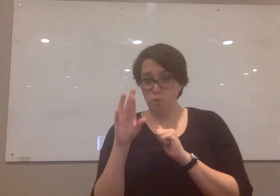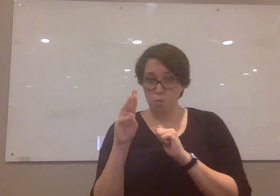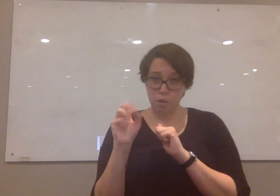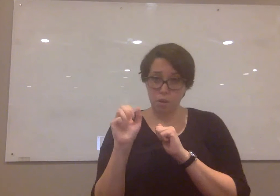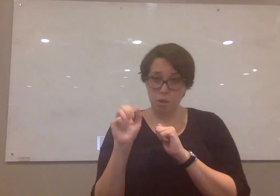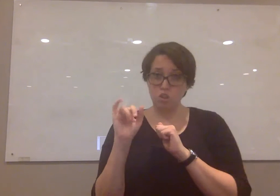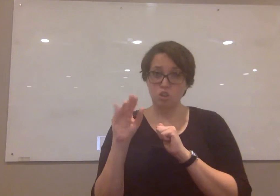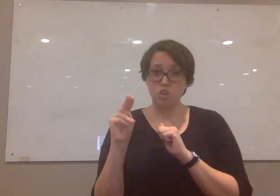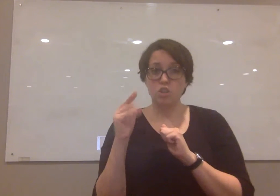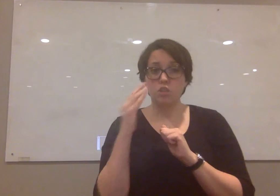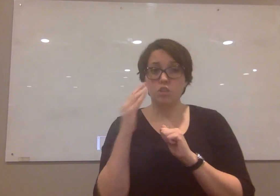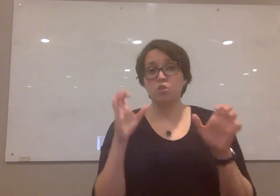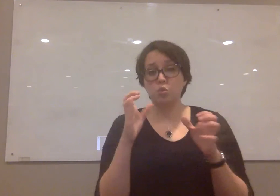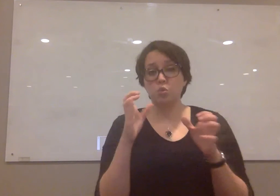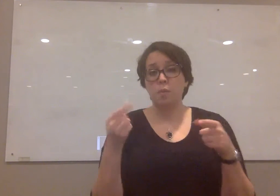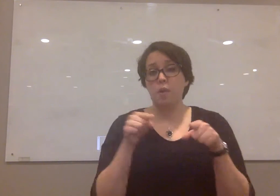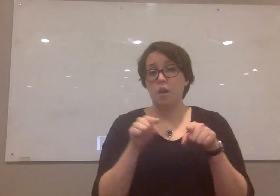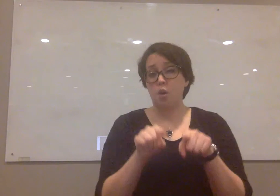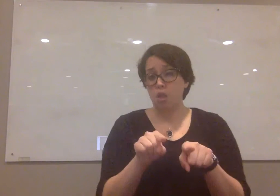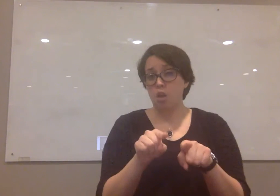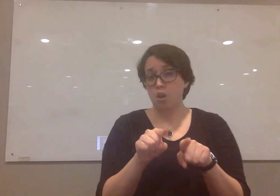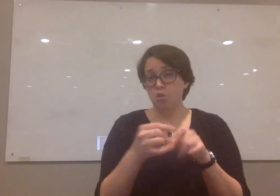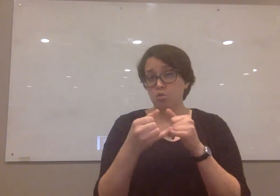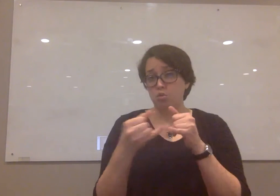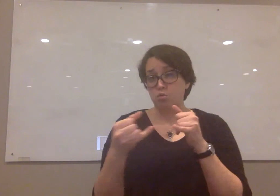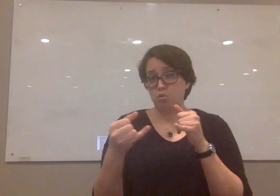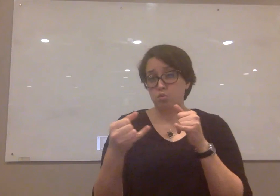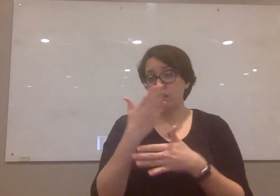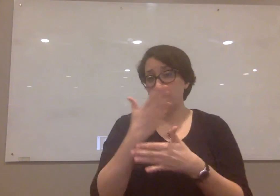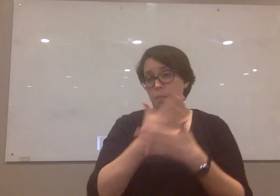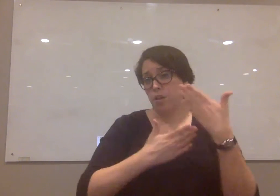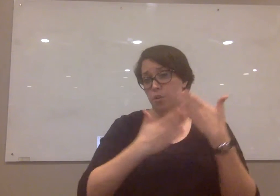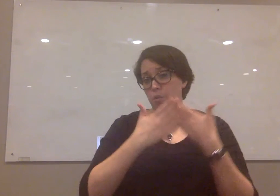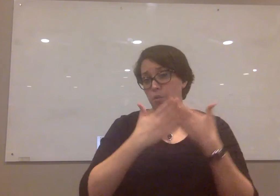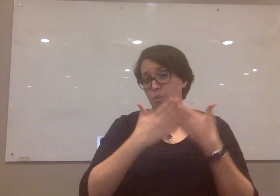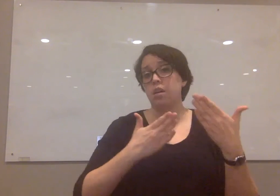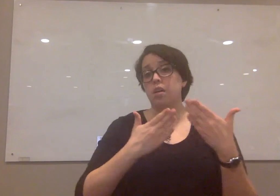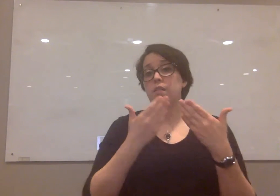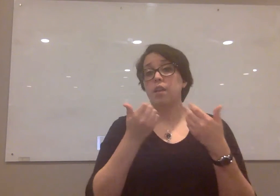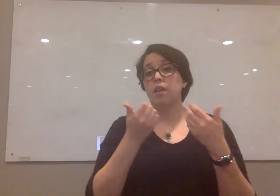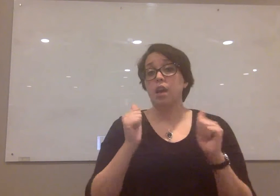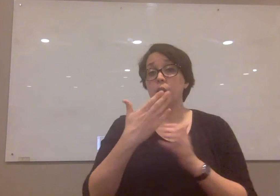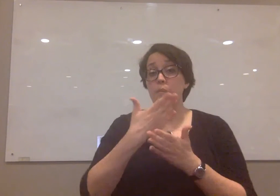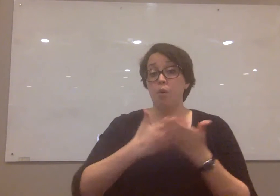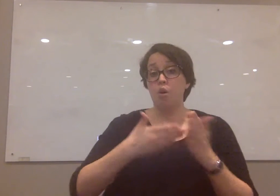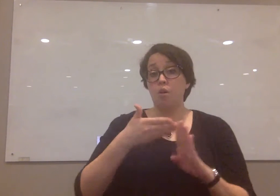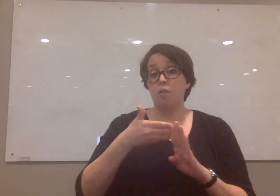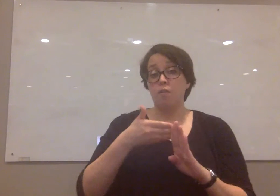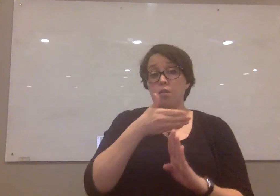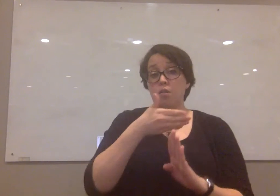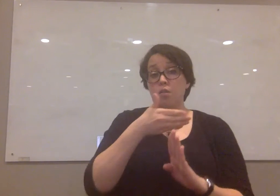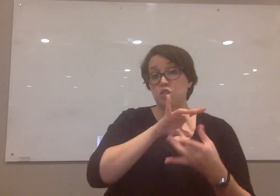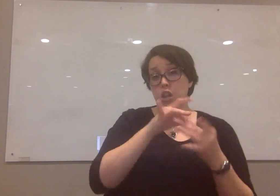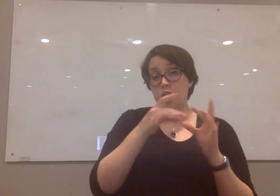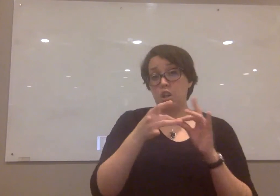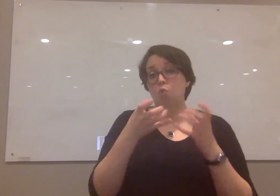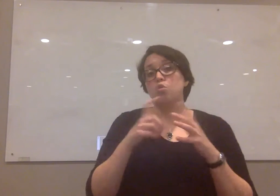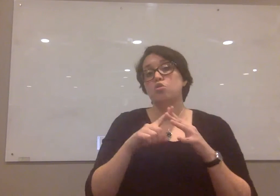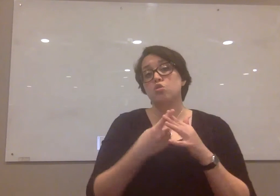streams or something manually, then if any part of the earlier chain breaks down, you want to restart the entire chain, because the